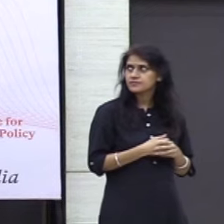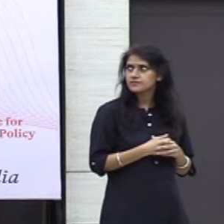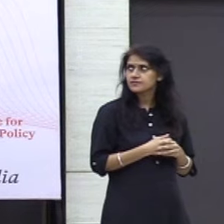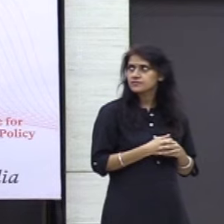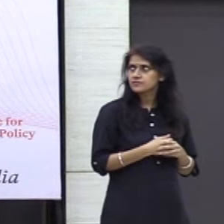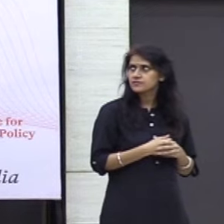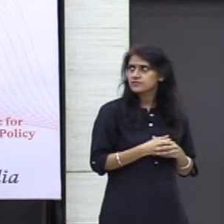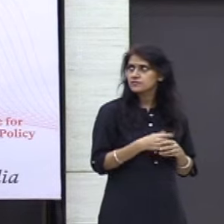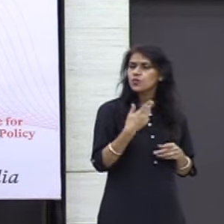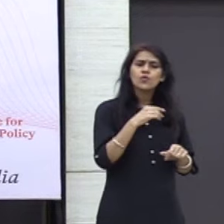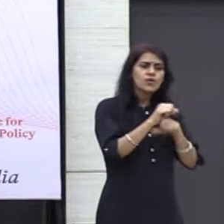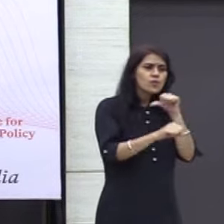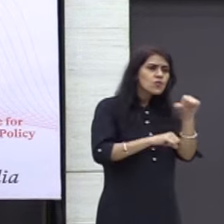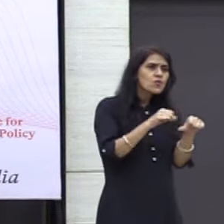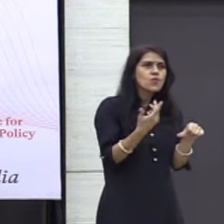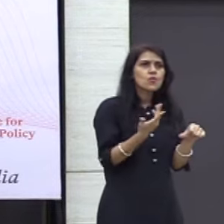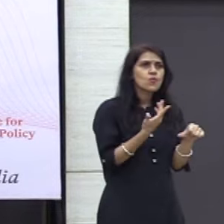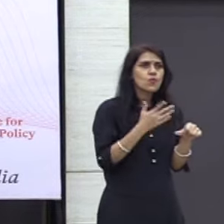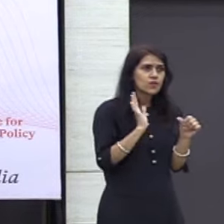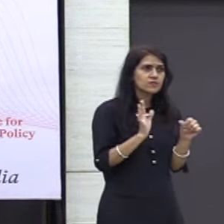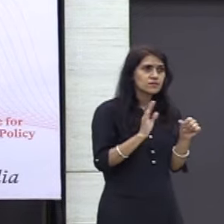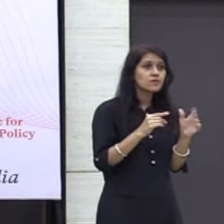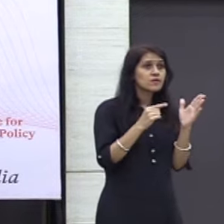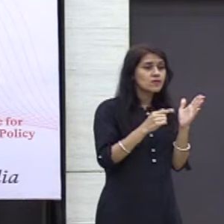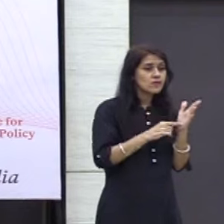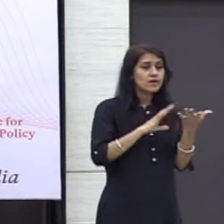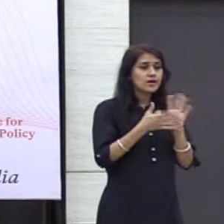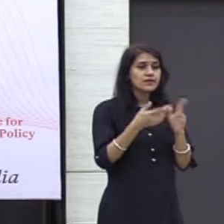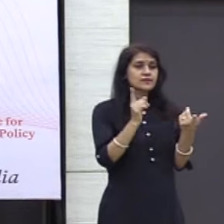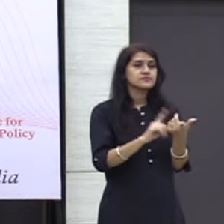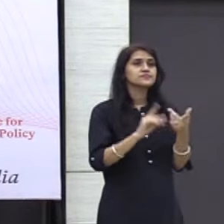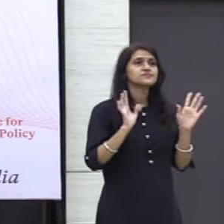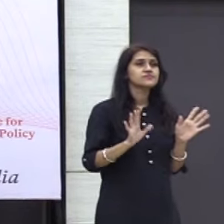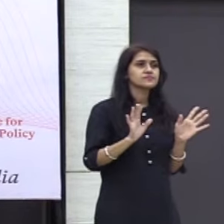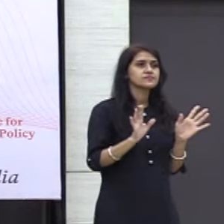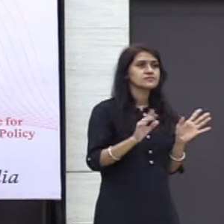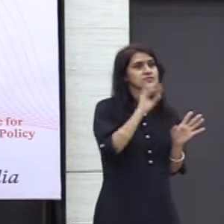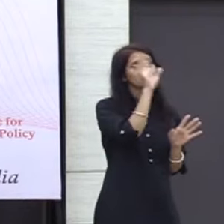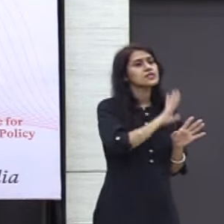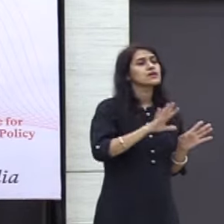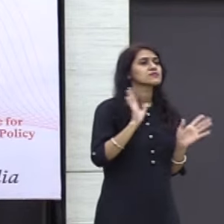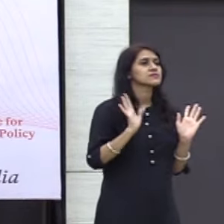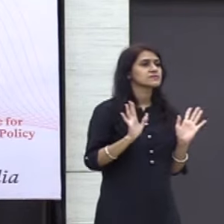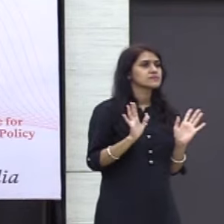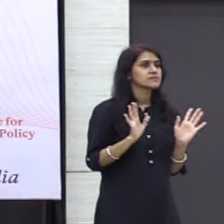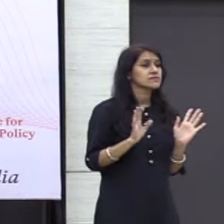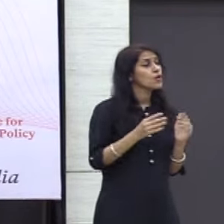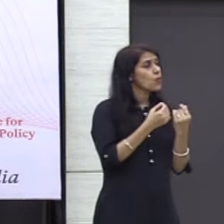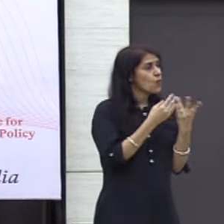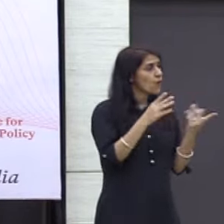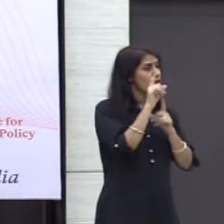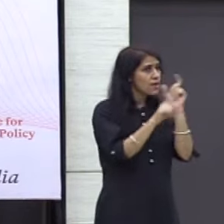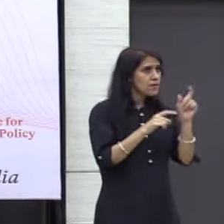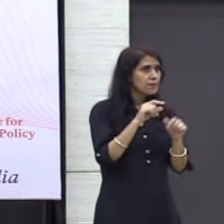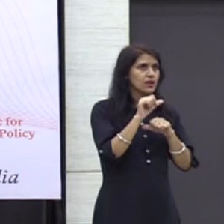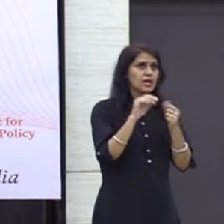that what kind of procedures are these? And it is creating havoc in this country. The way these people are arresting